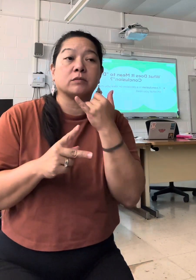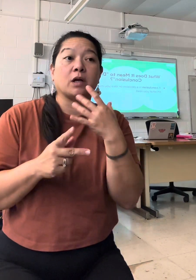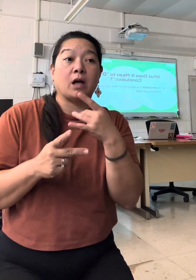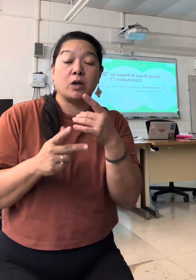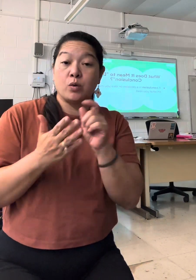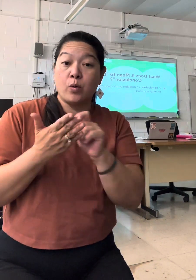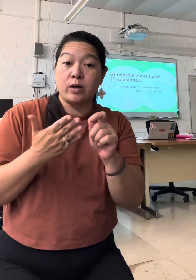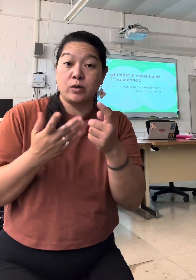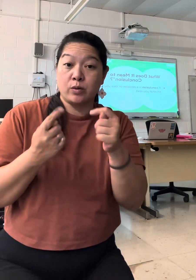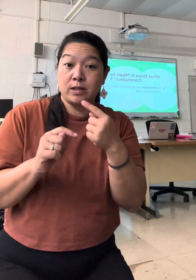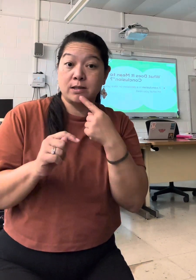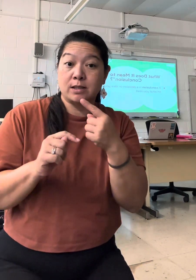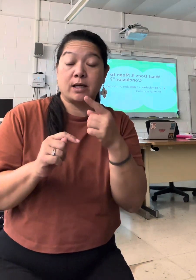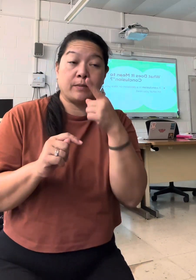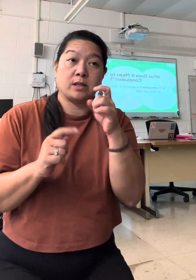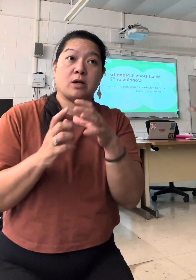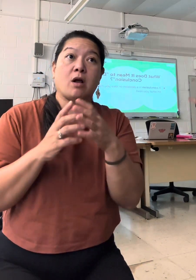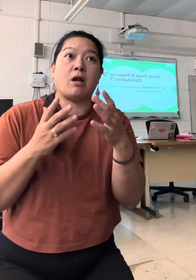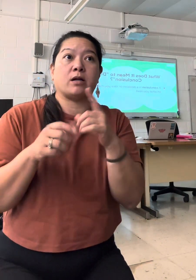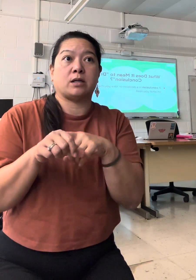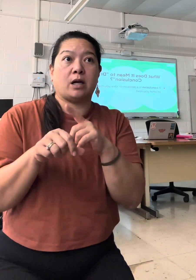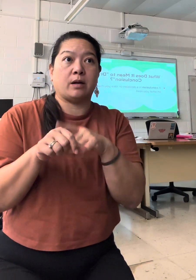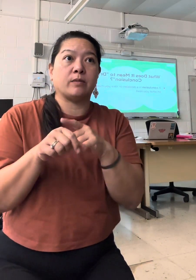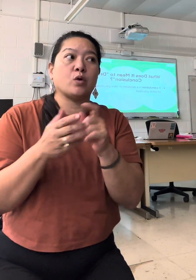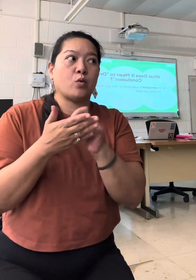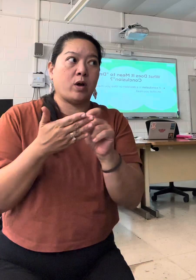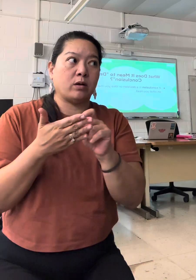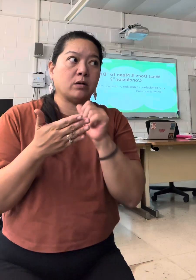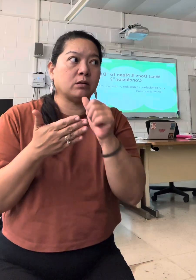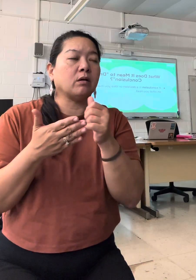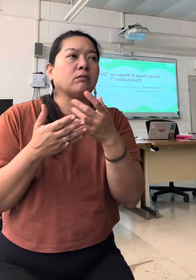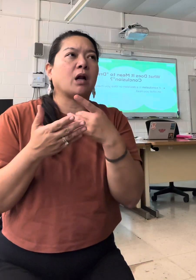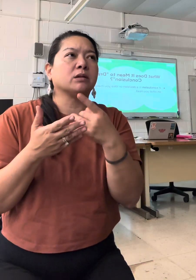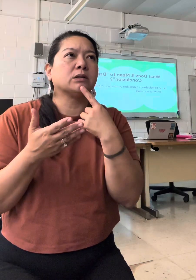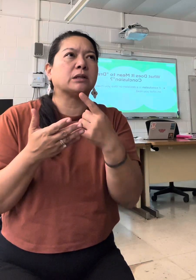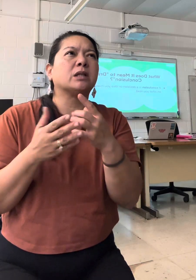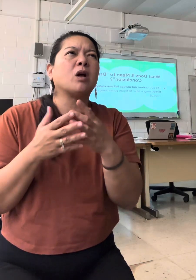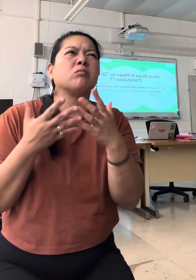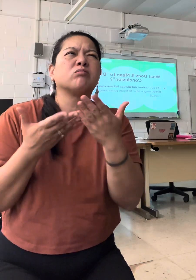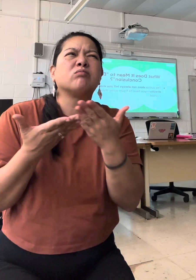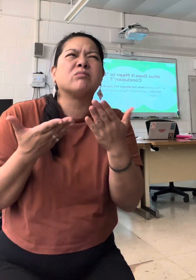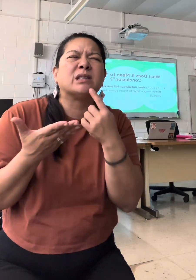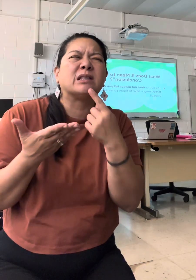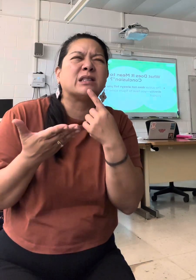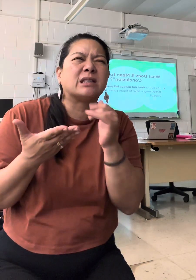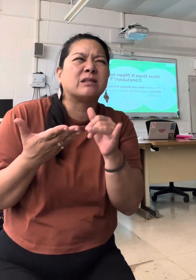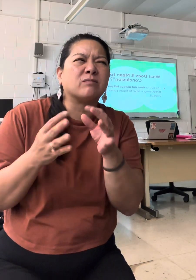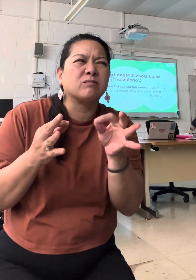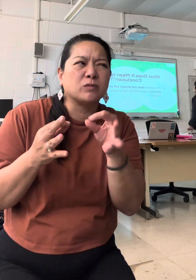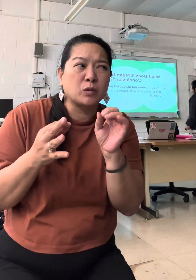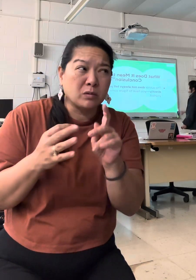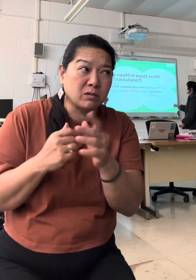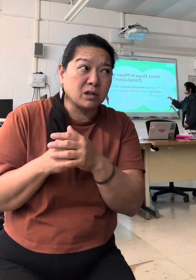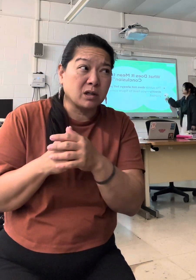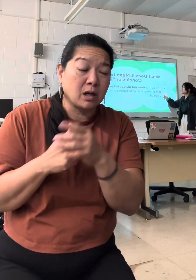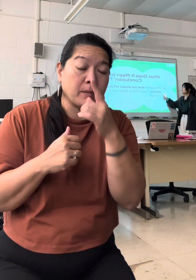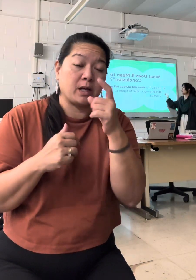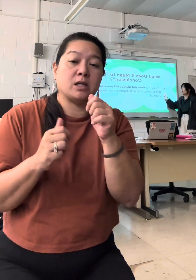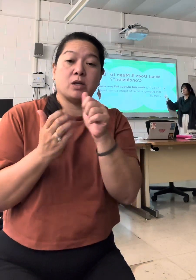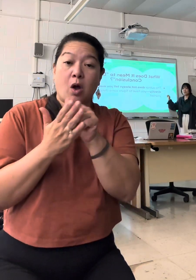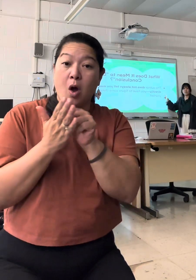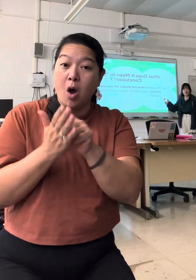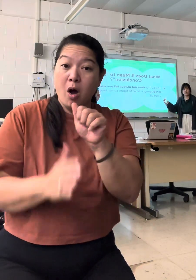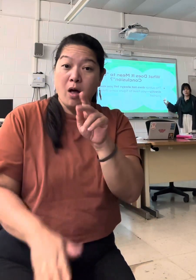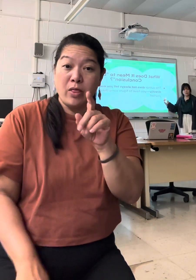say. Right? Because a lot of times the writer doesn't like to come out and just say it. Okay? Because the author does